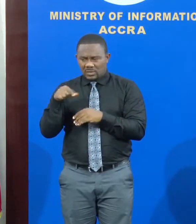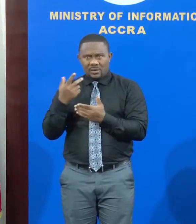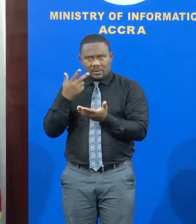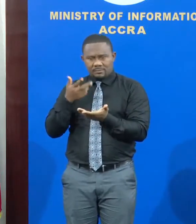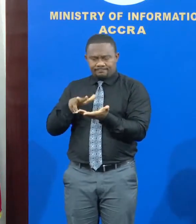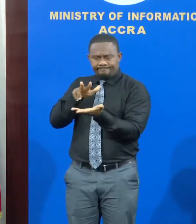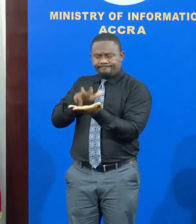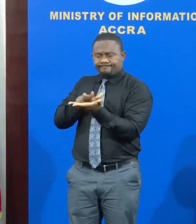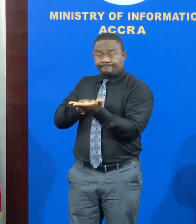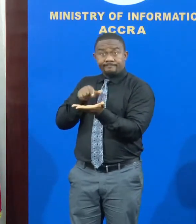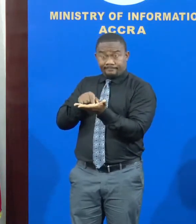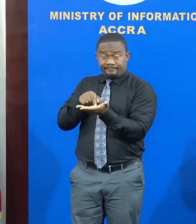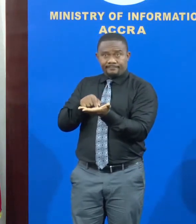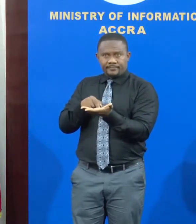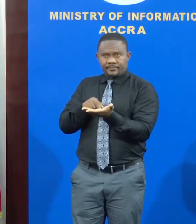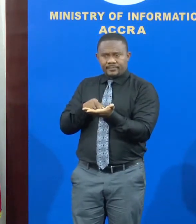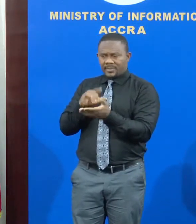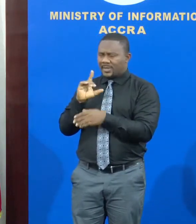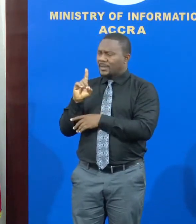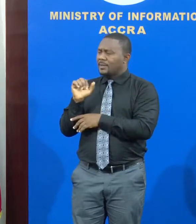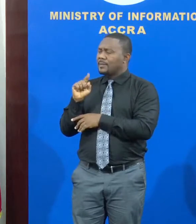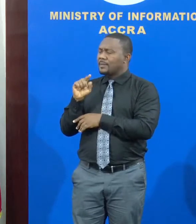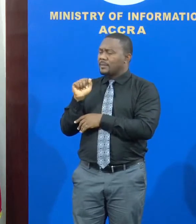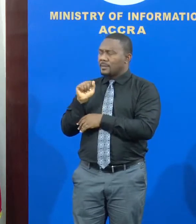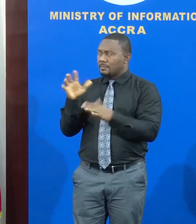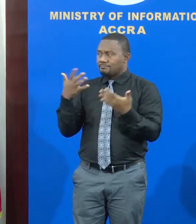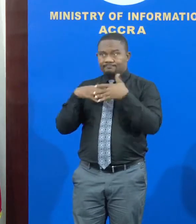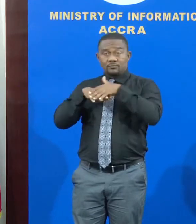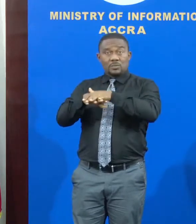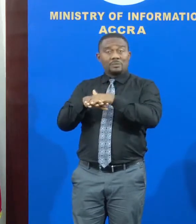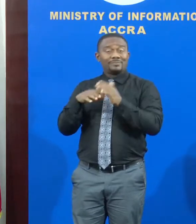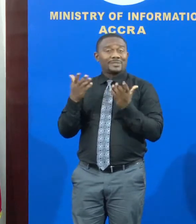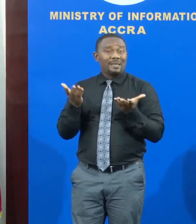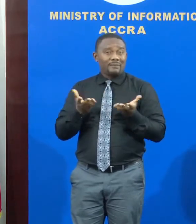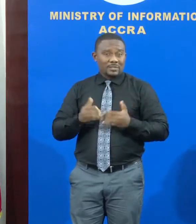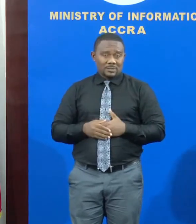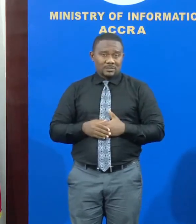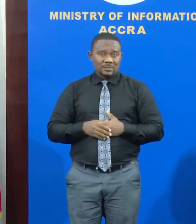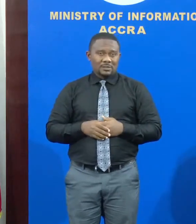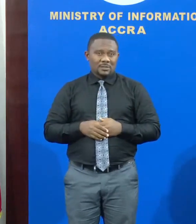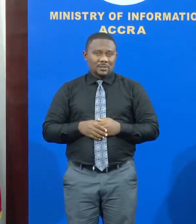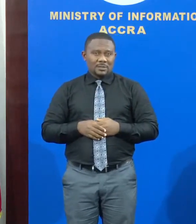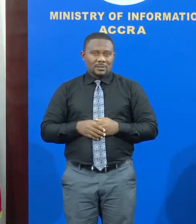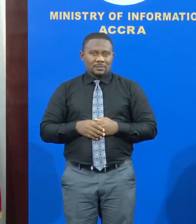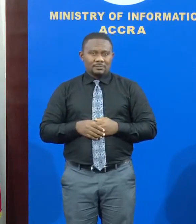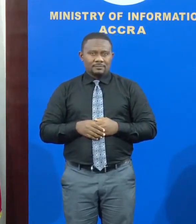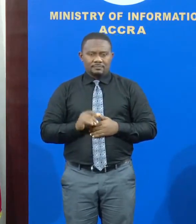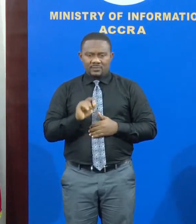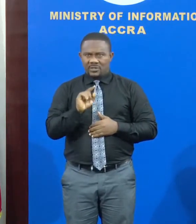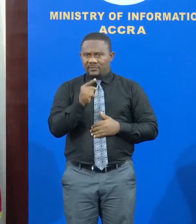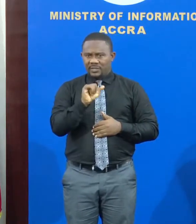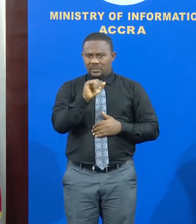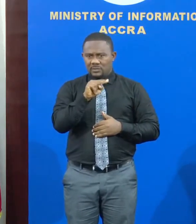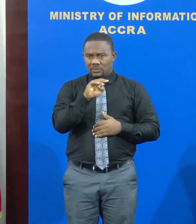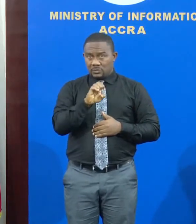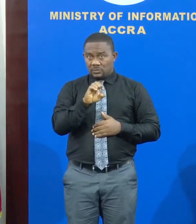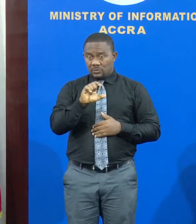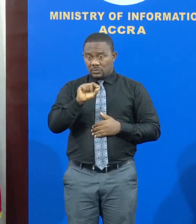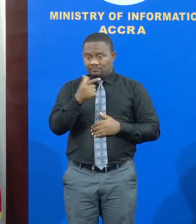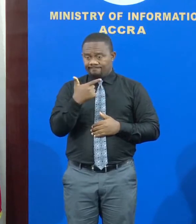verification platform and data integration services. Beginning 1st June 2021 to